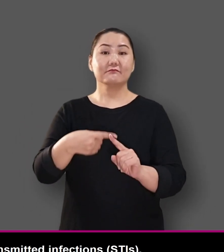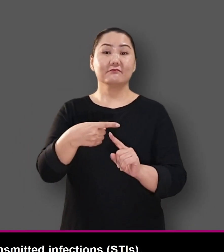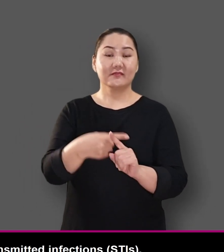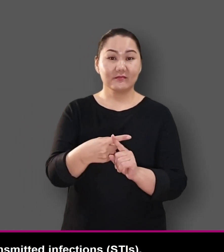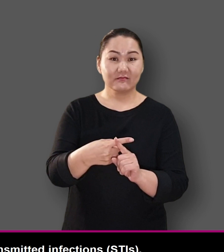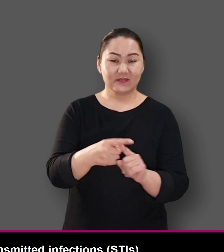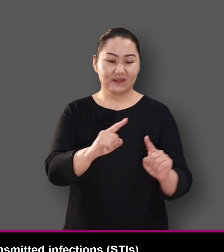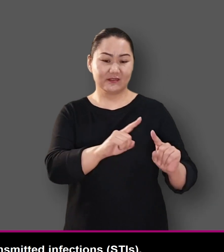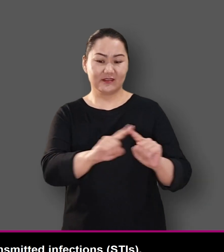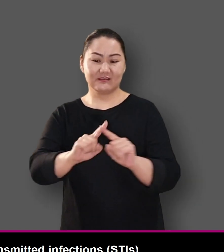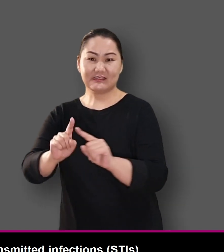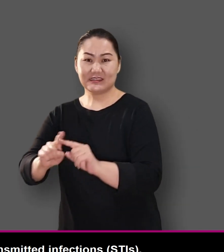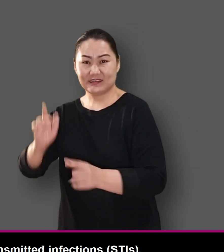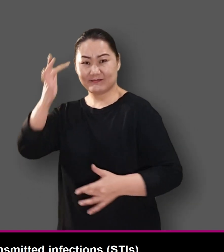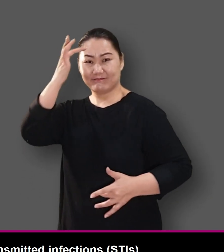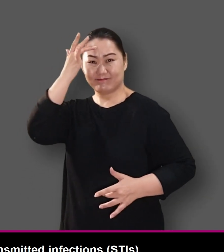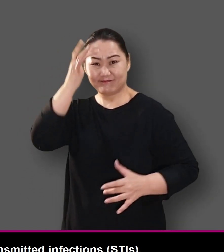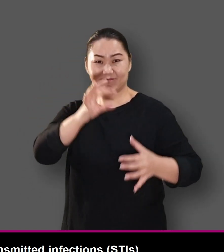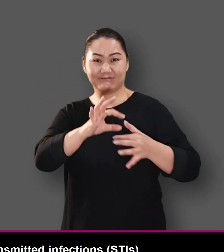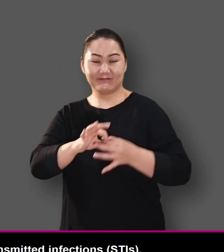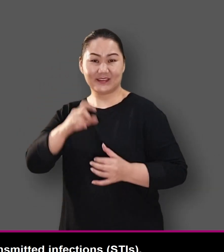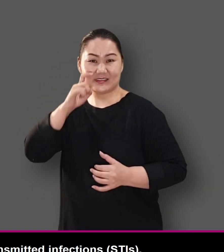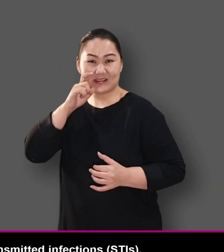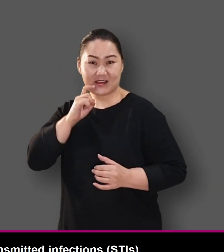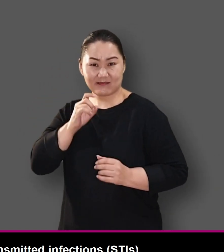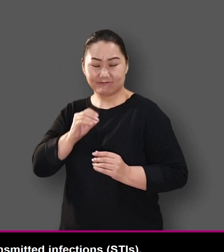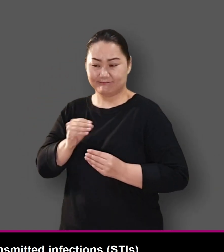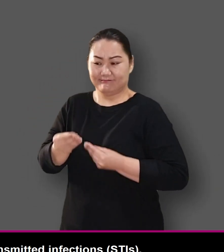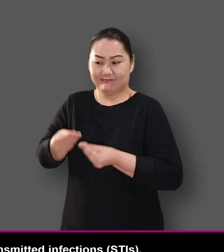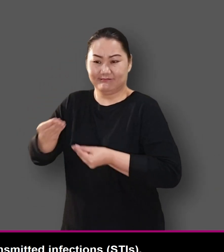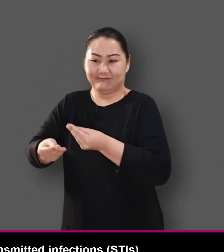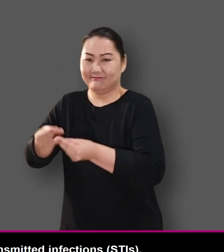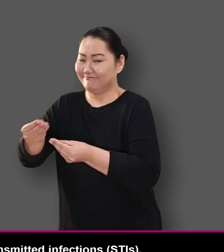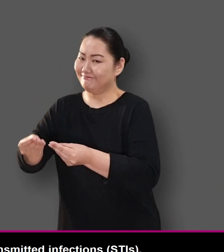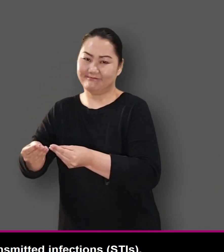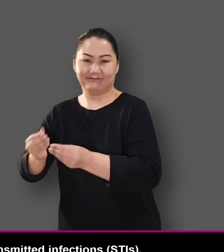HIV and sexually transmitted infections, STIs.